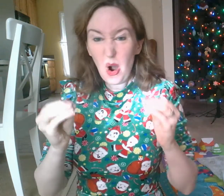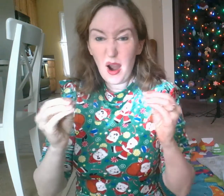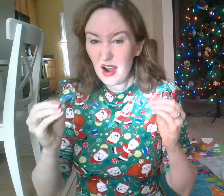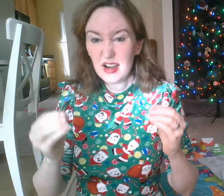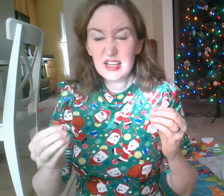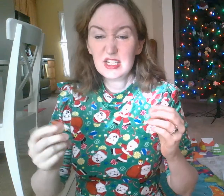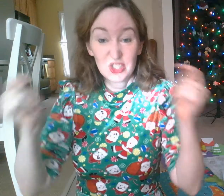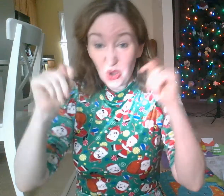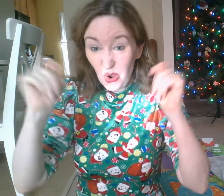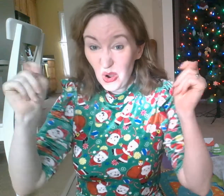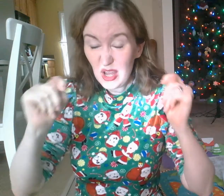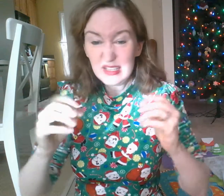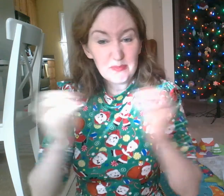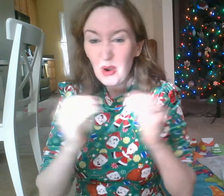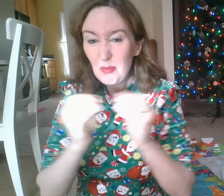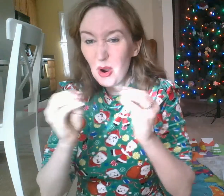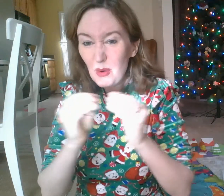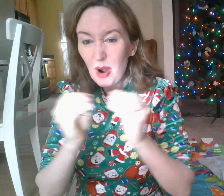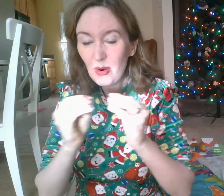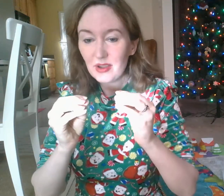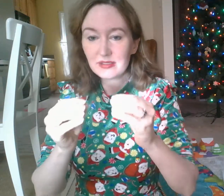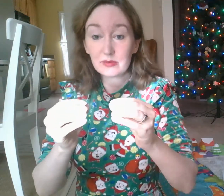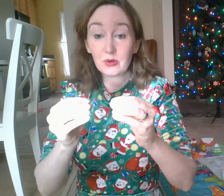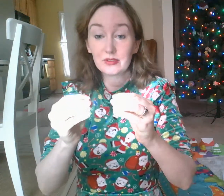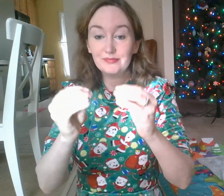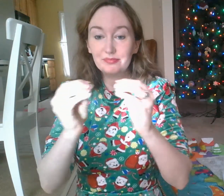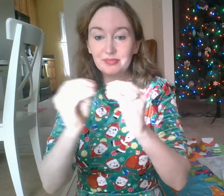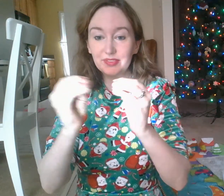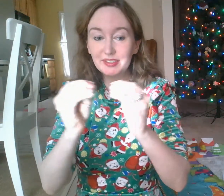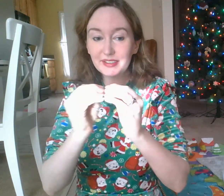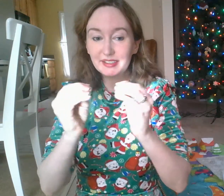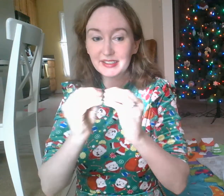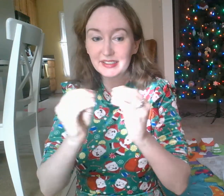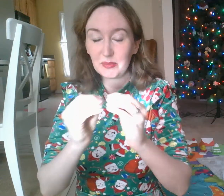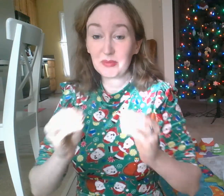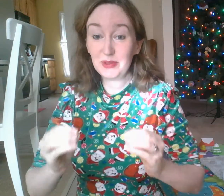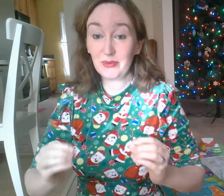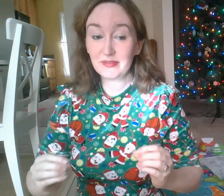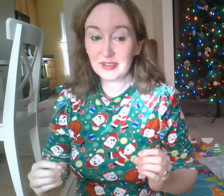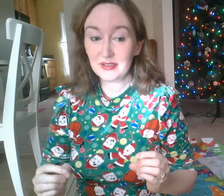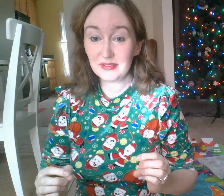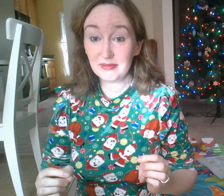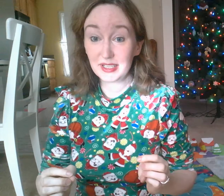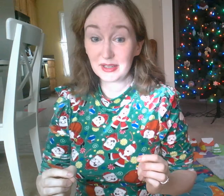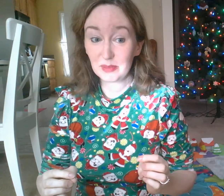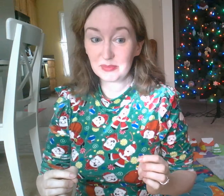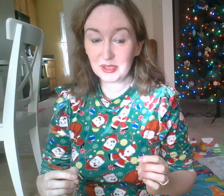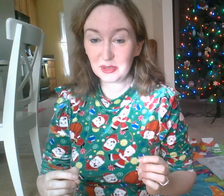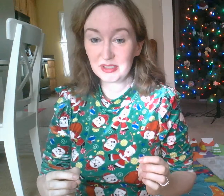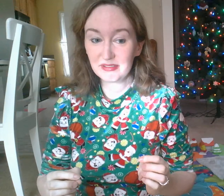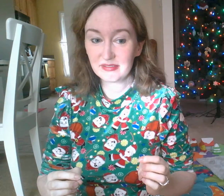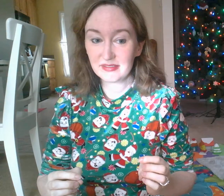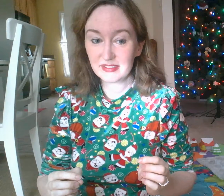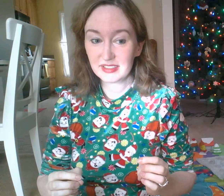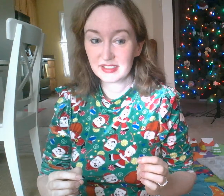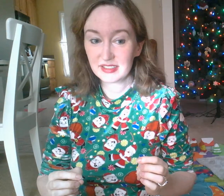more toys. More. This is more. Probably waking her up a little bit.